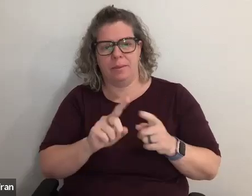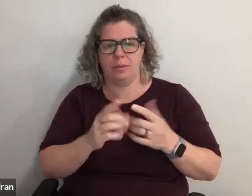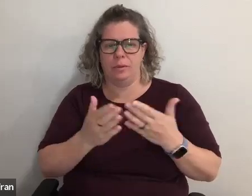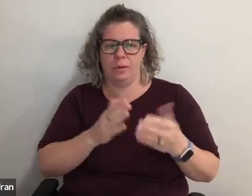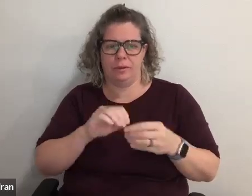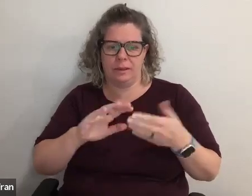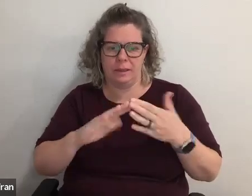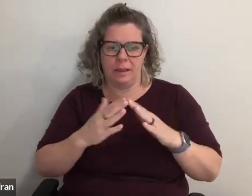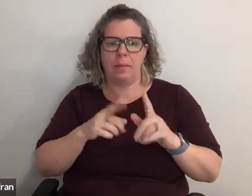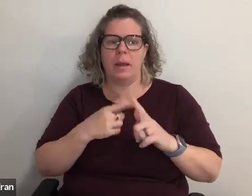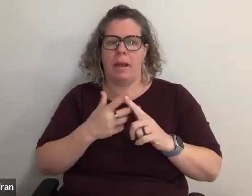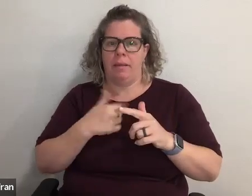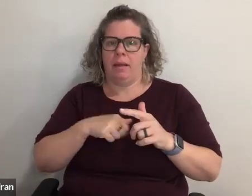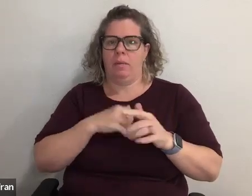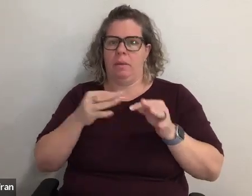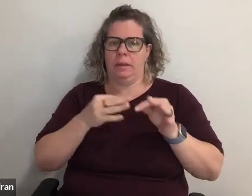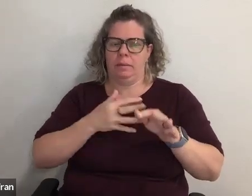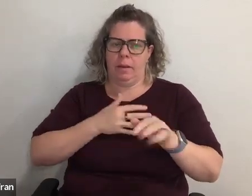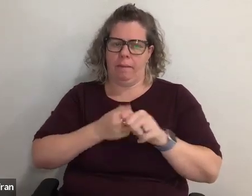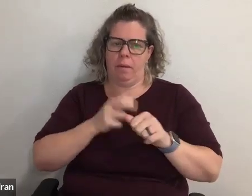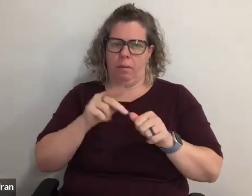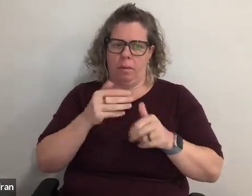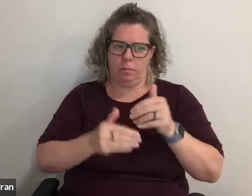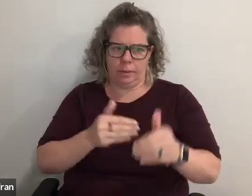our follow-up process.